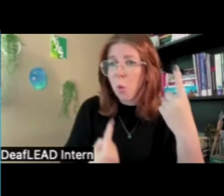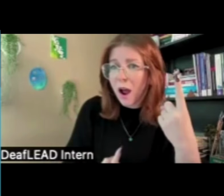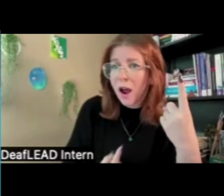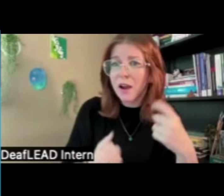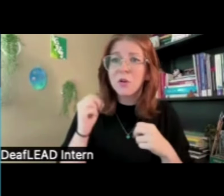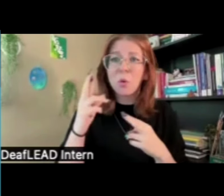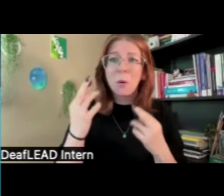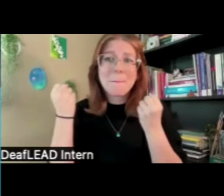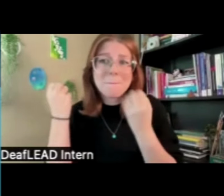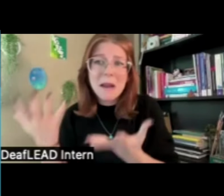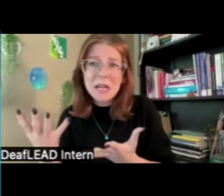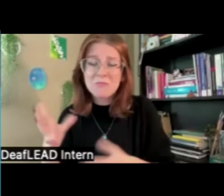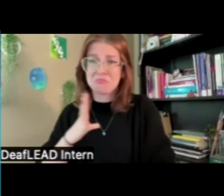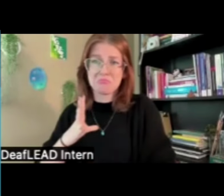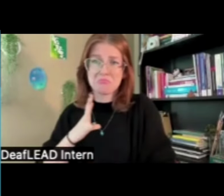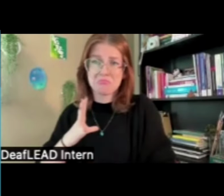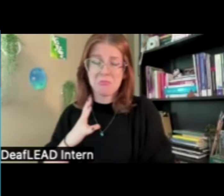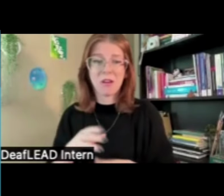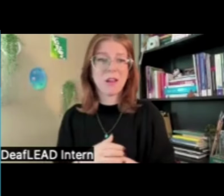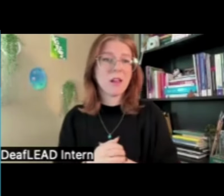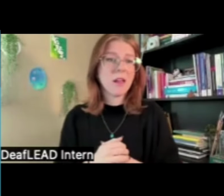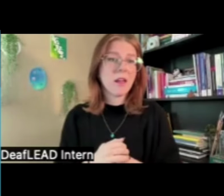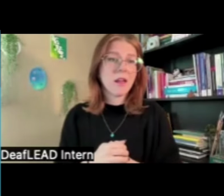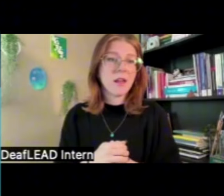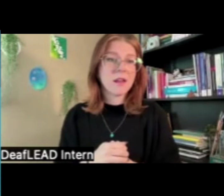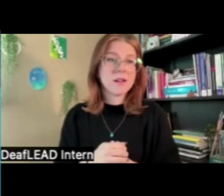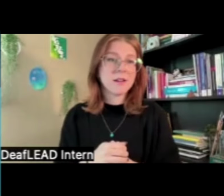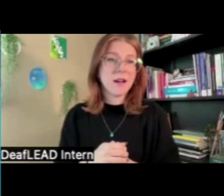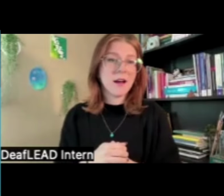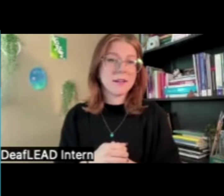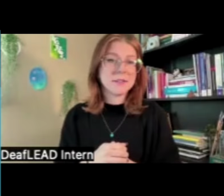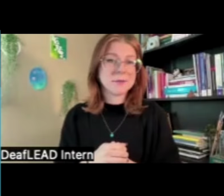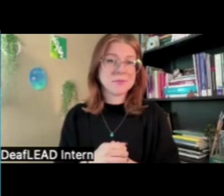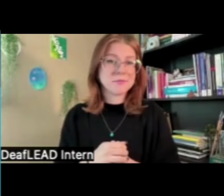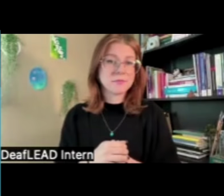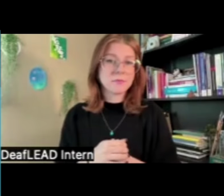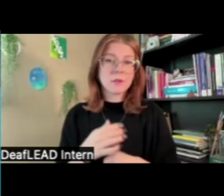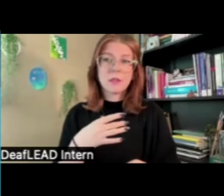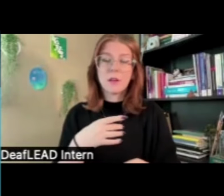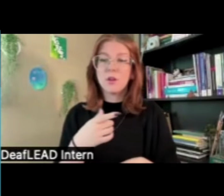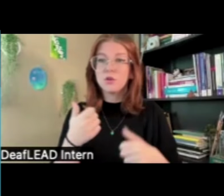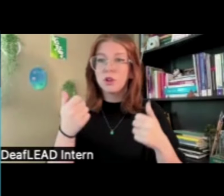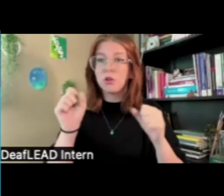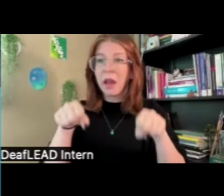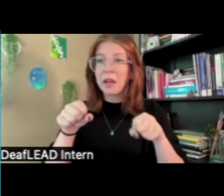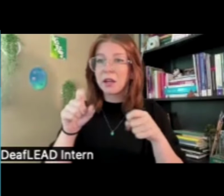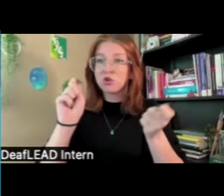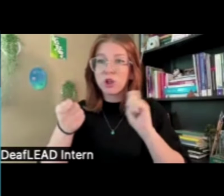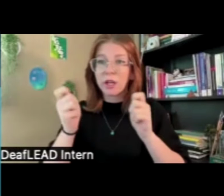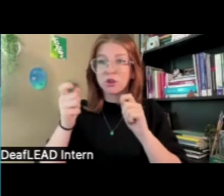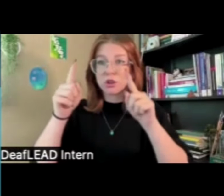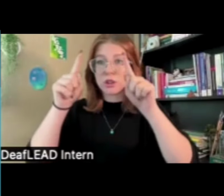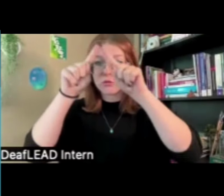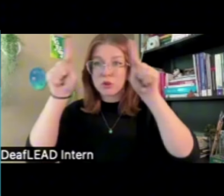those. You can draw one, or you can draw many more than that.